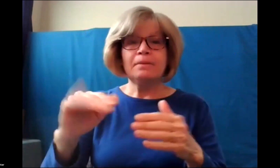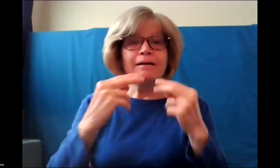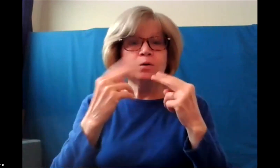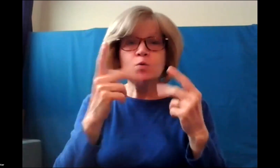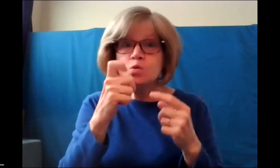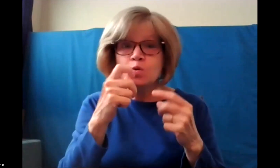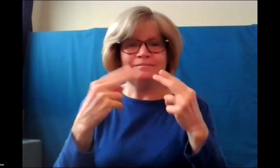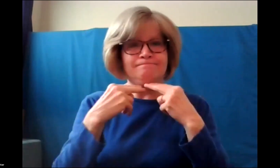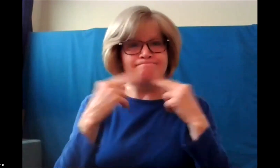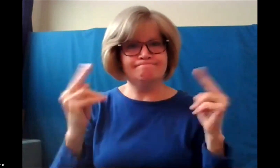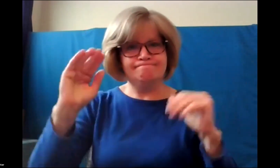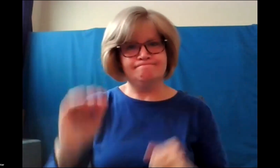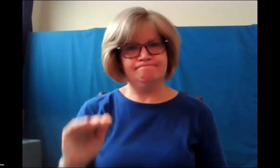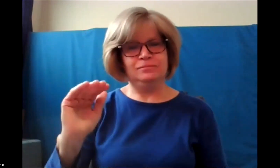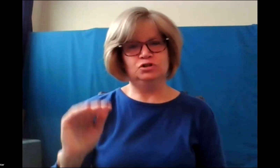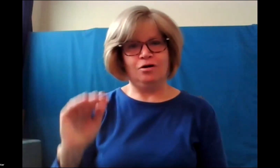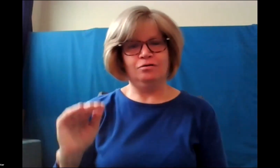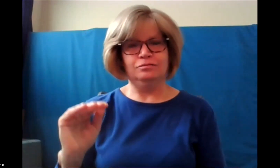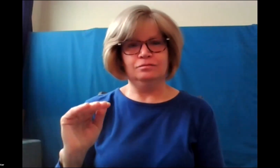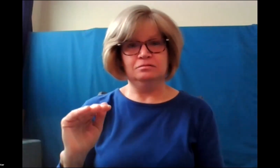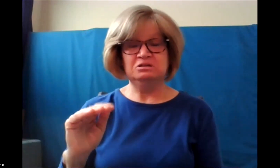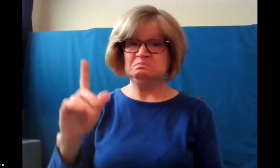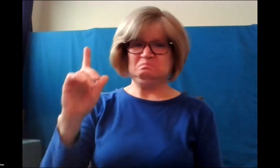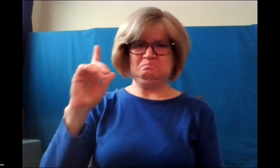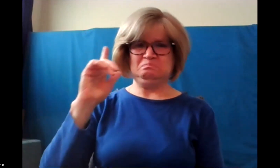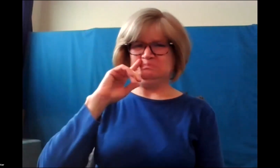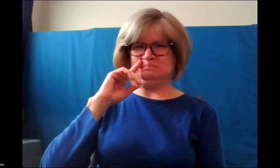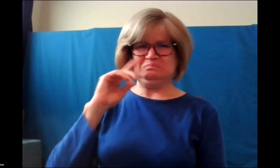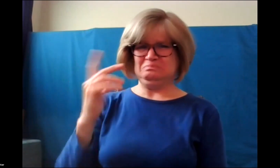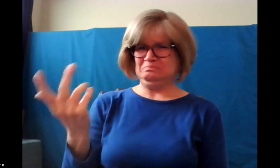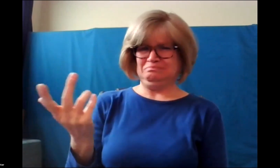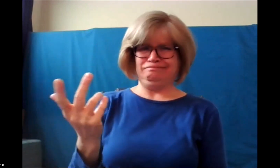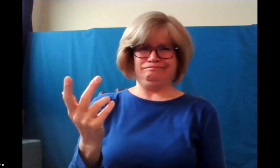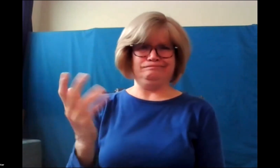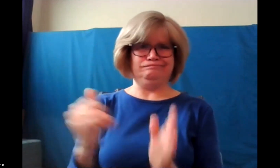little child. It all sounds too good to be true.